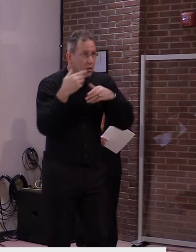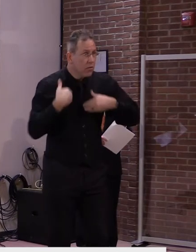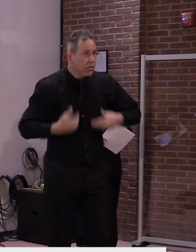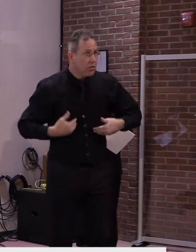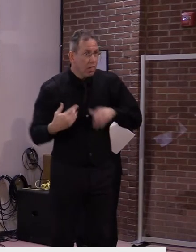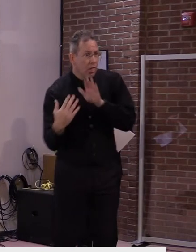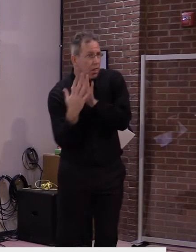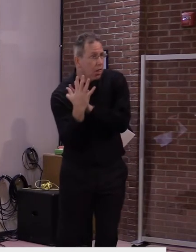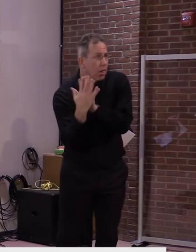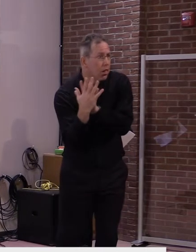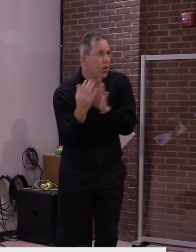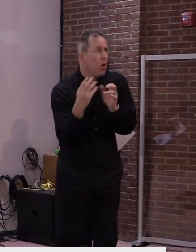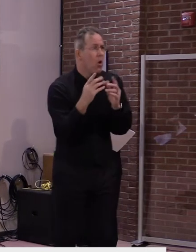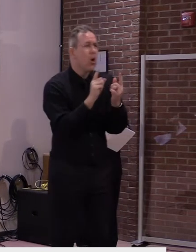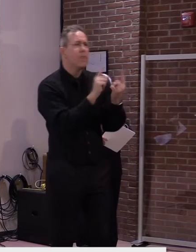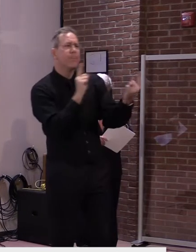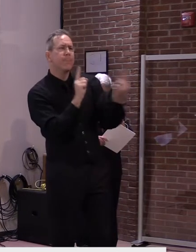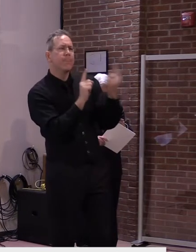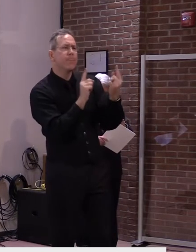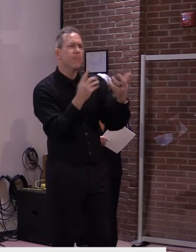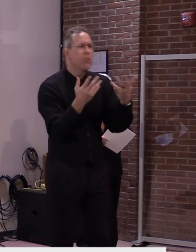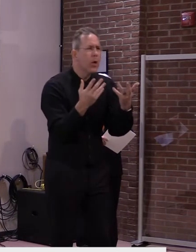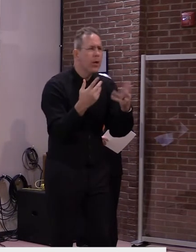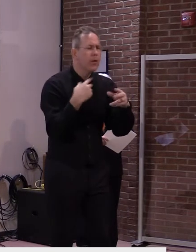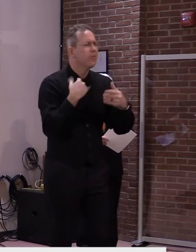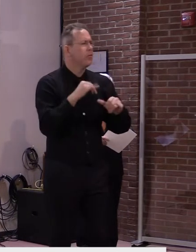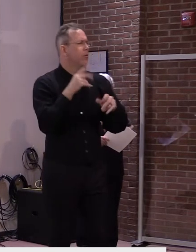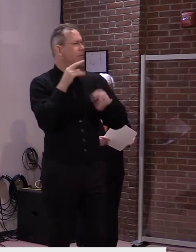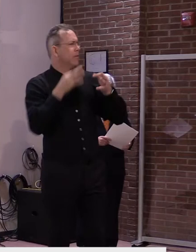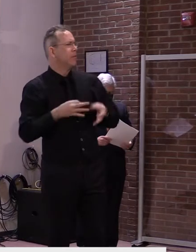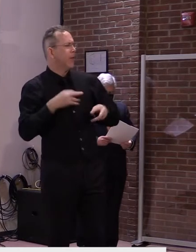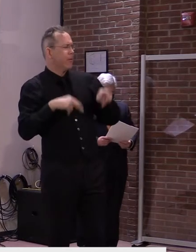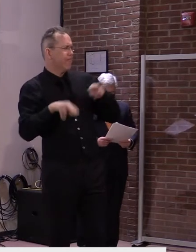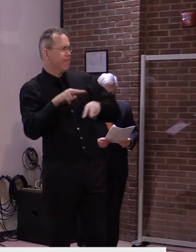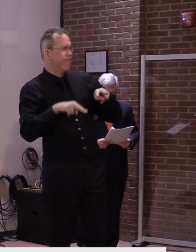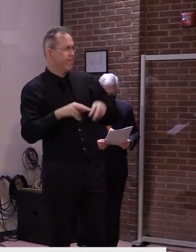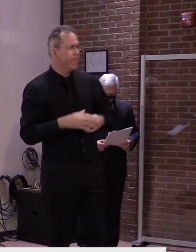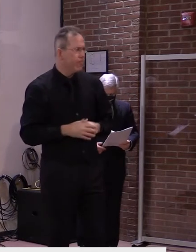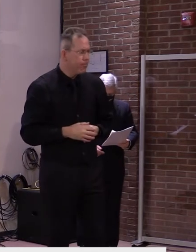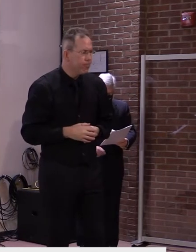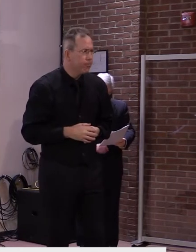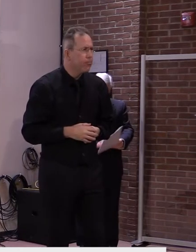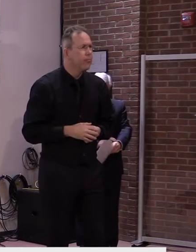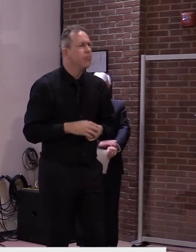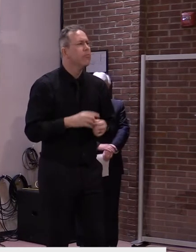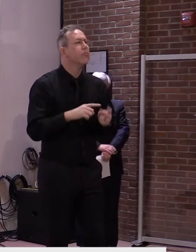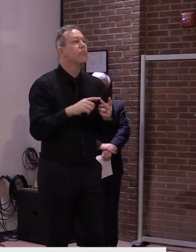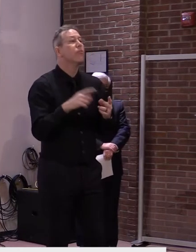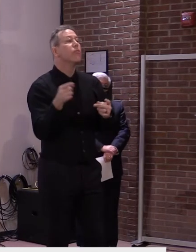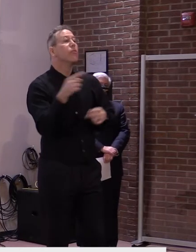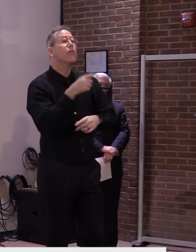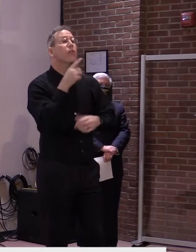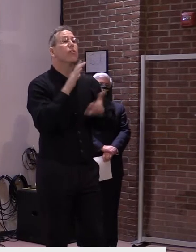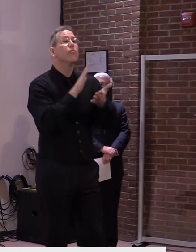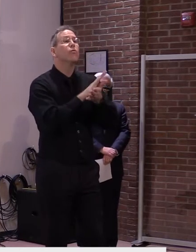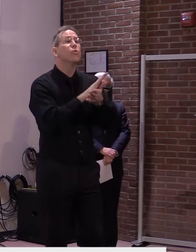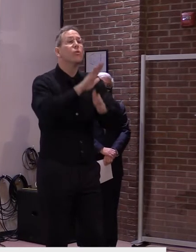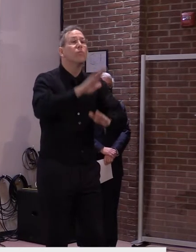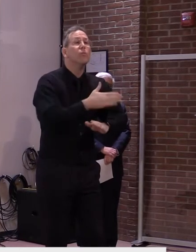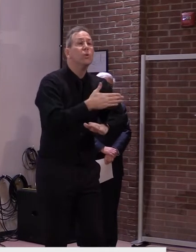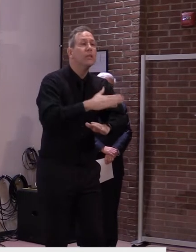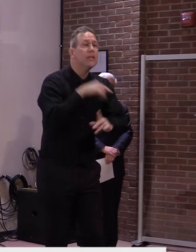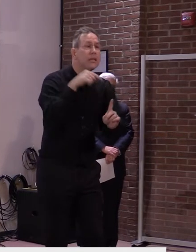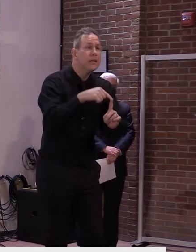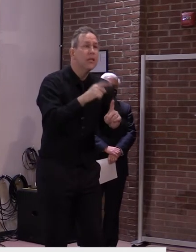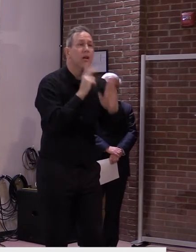Throughout the pandemic, we've been struggling with developing guidance for music in schools. There are some aspects of music that are inherently